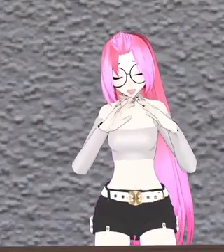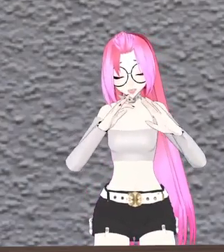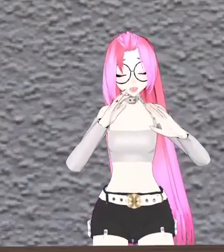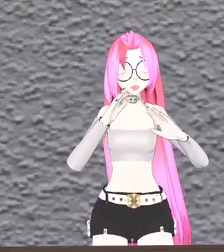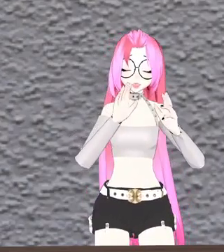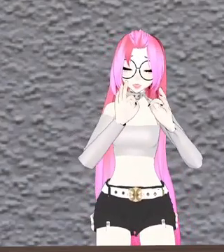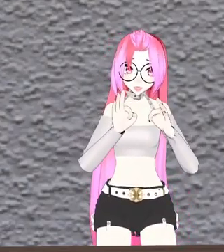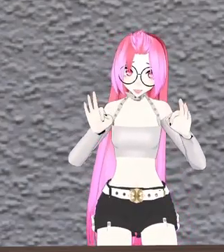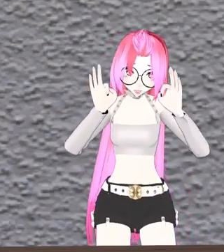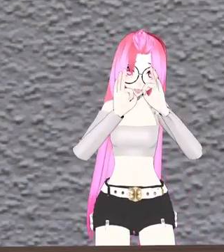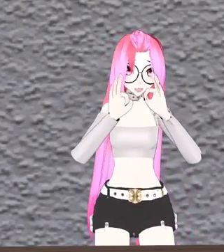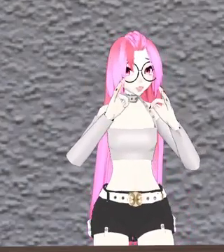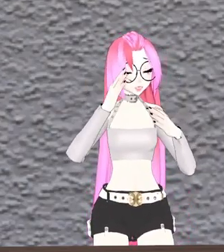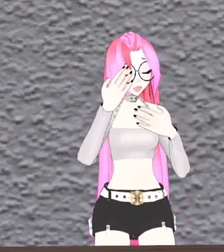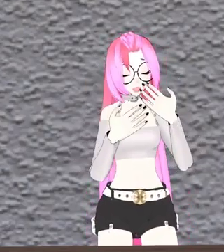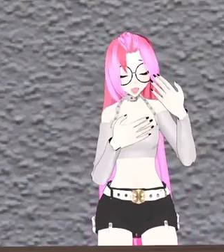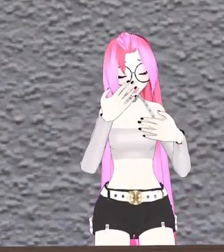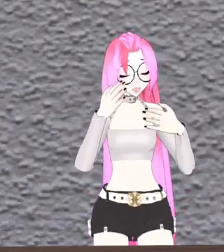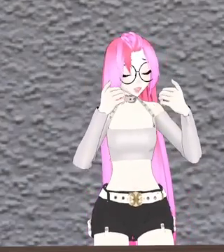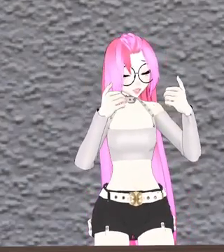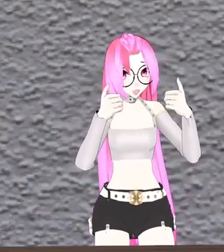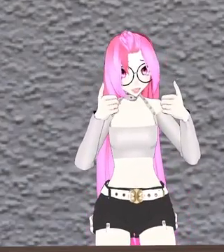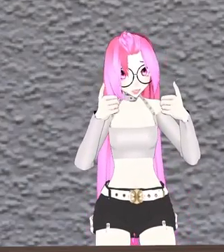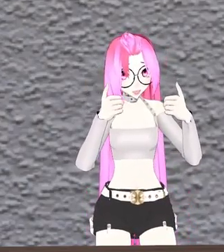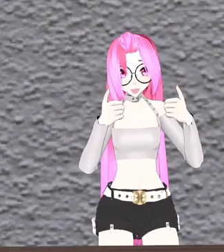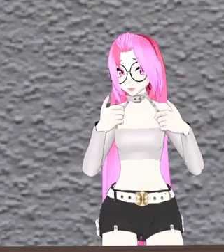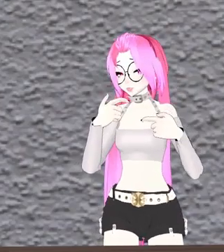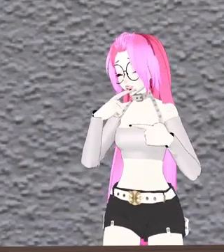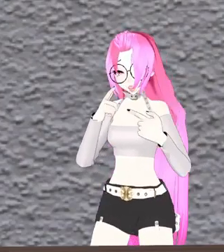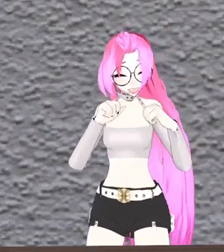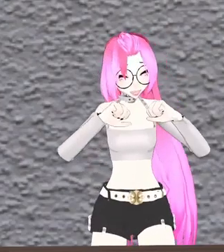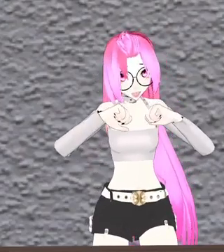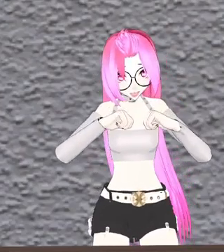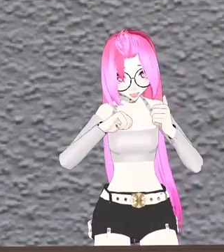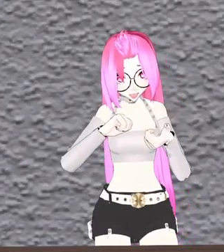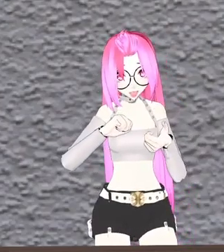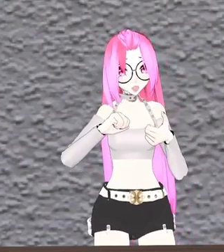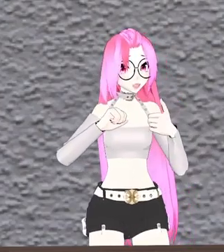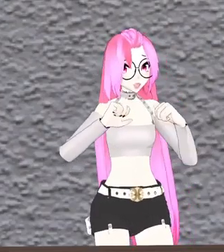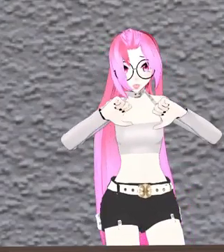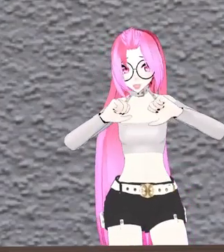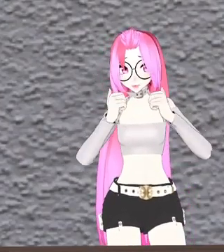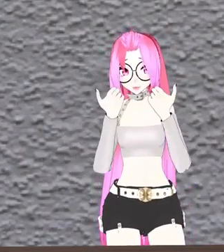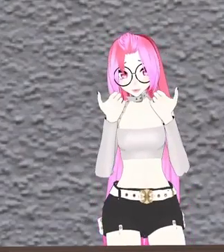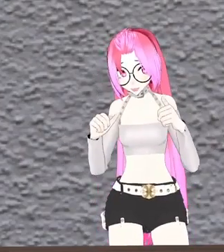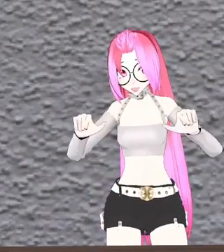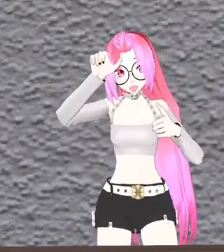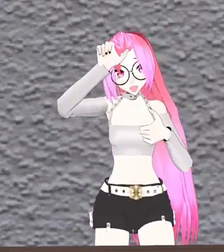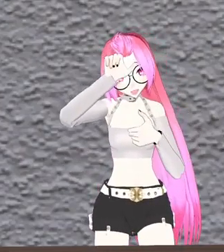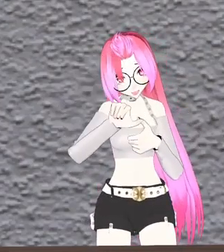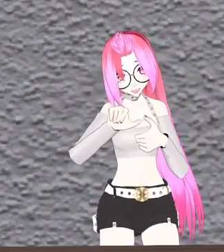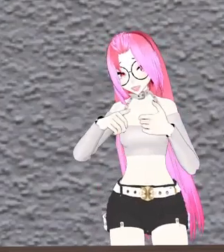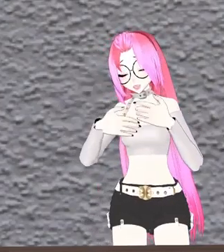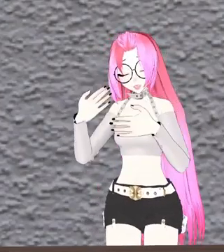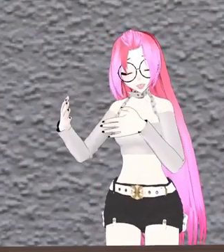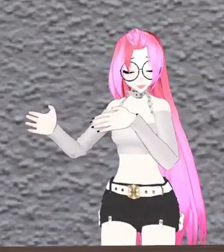here, and it's very important for us to have access to two thumbs up, not just for signs like how, but also like try, remember, a